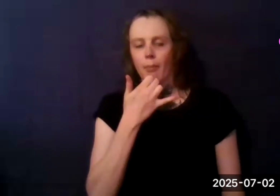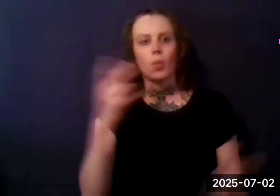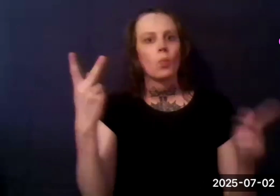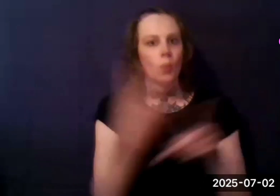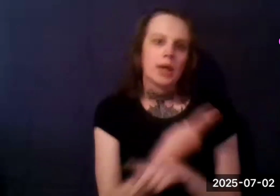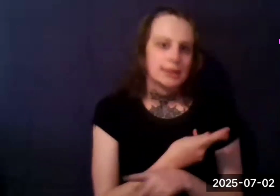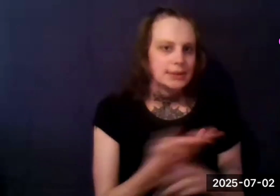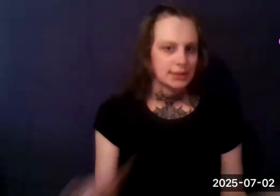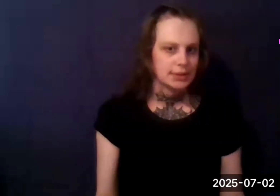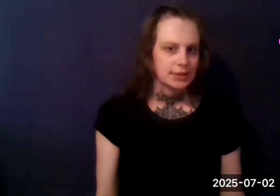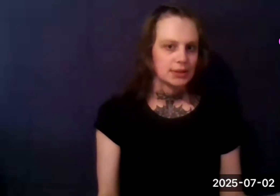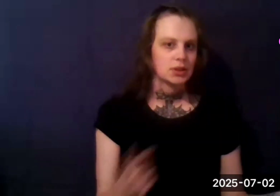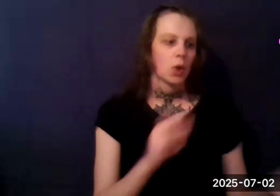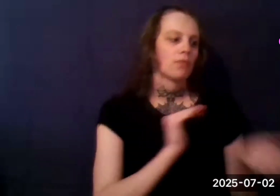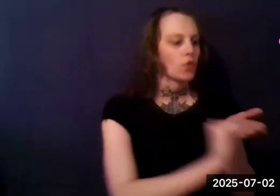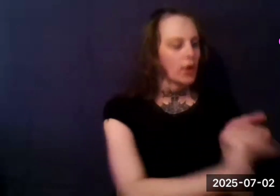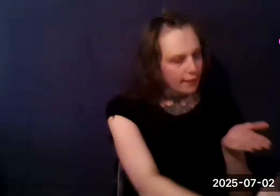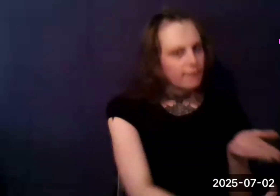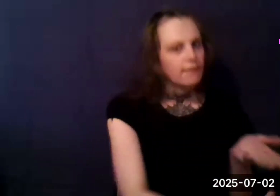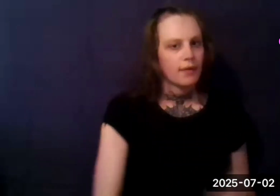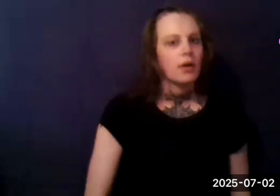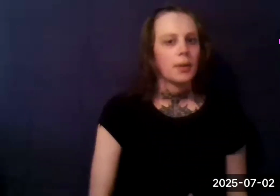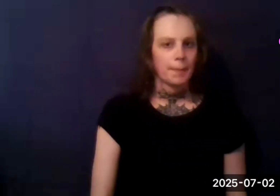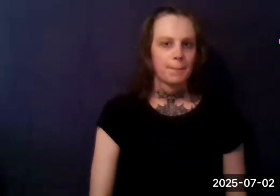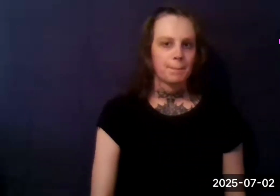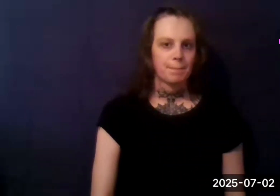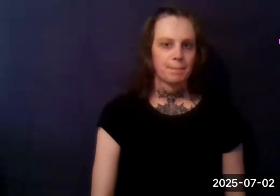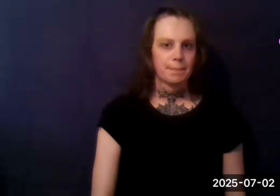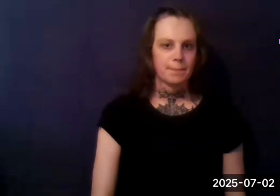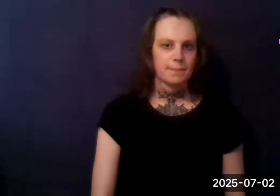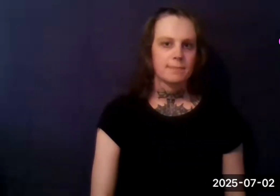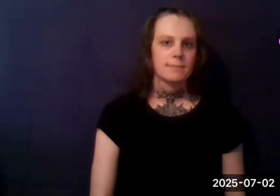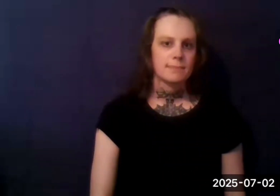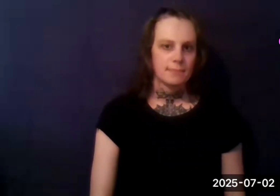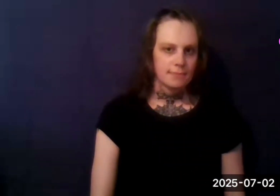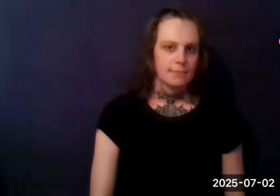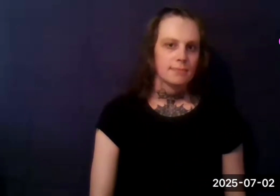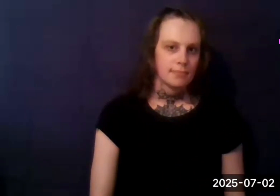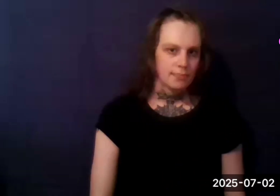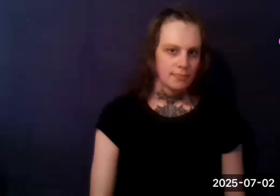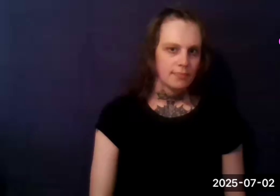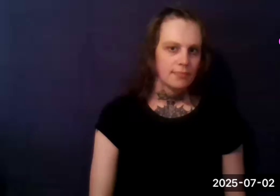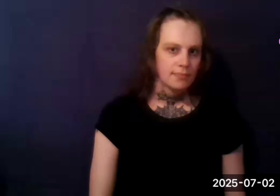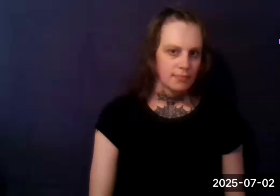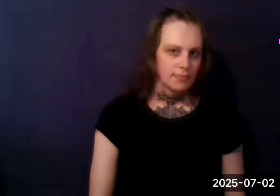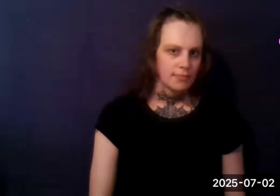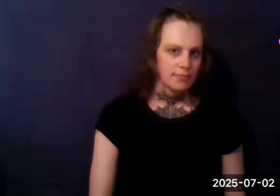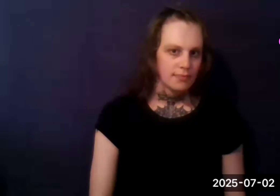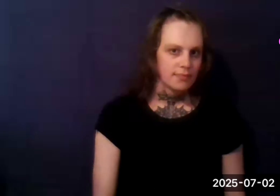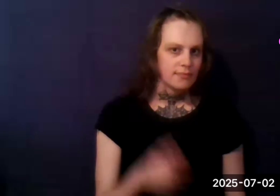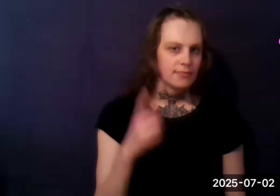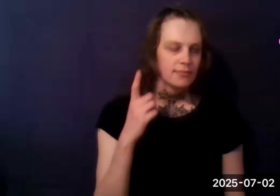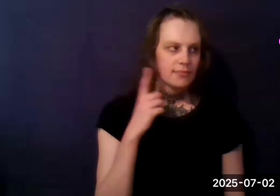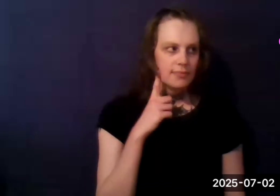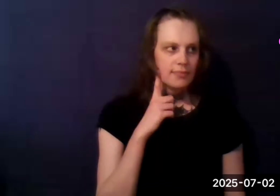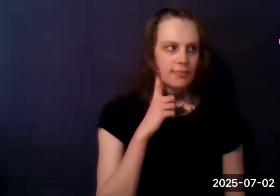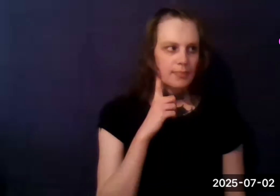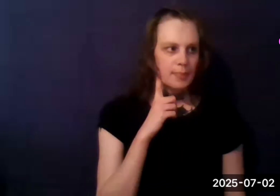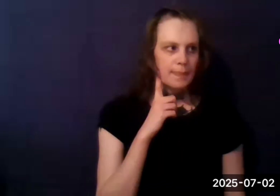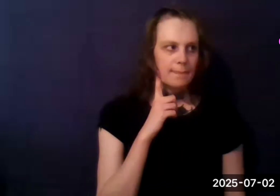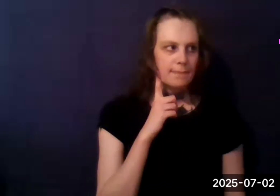Um, just that realization that like earthlings don't hold resentments from like 20 years ago quite the same way that we